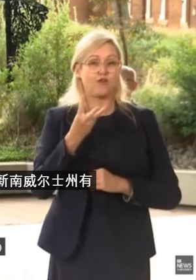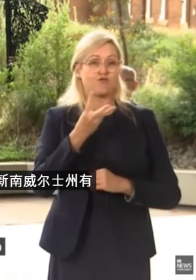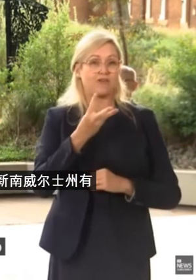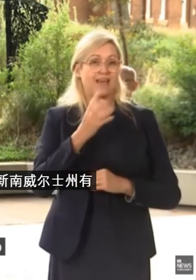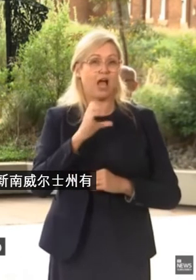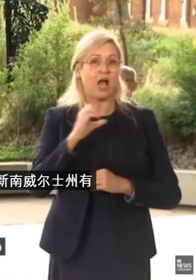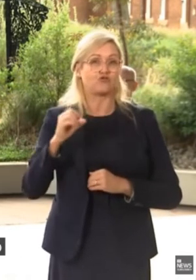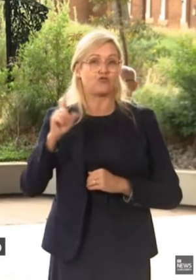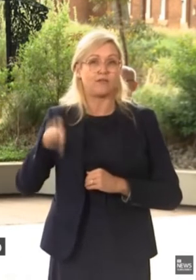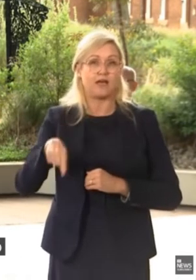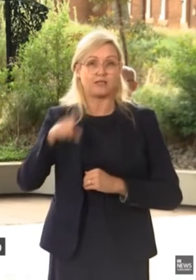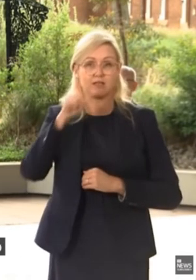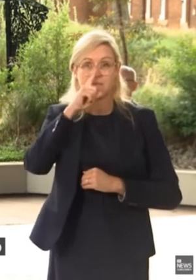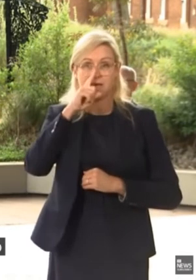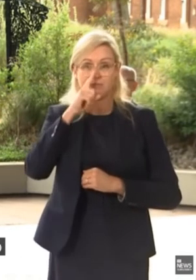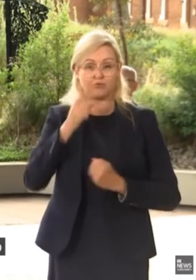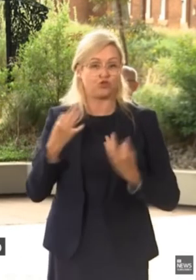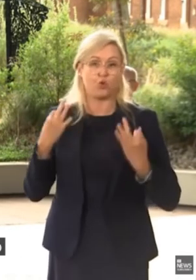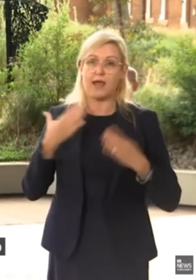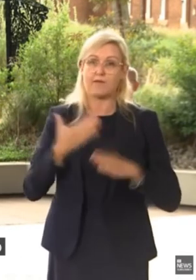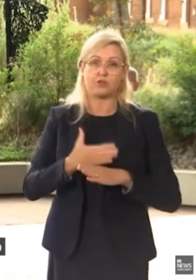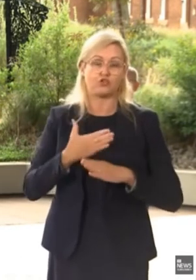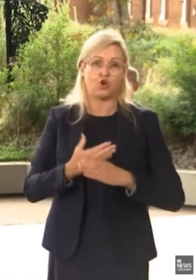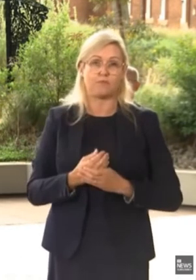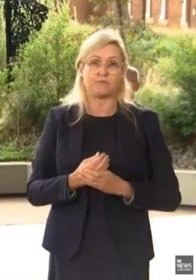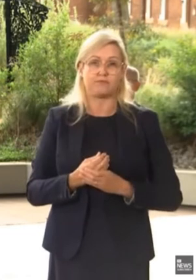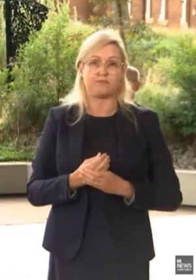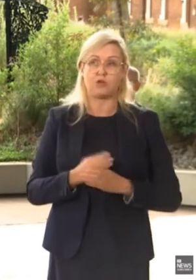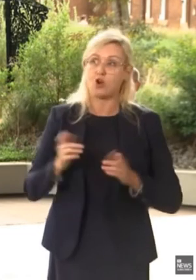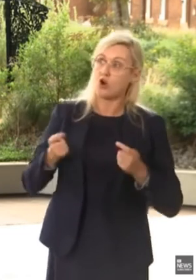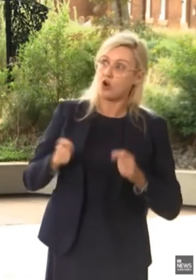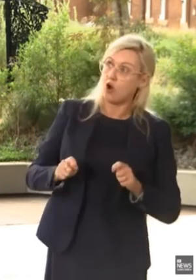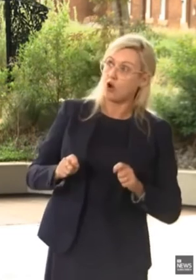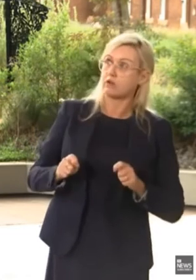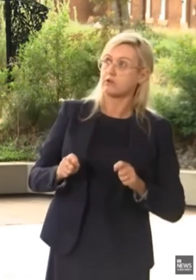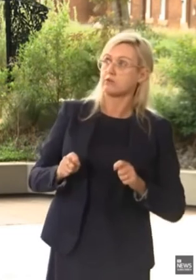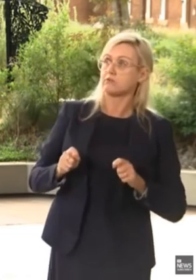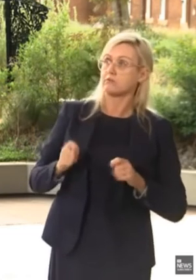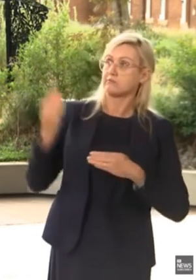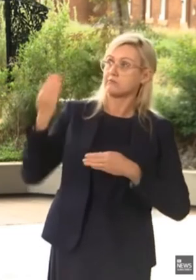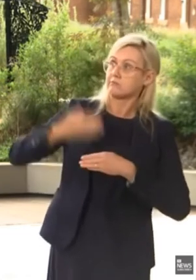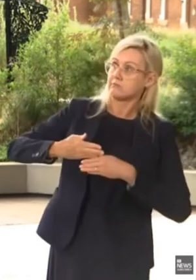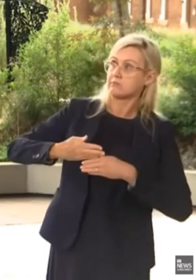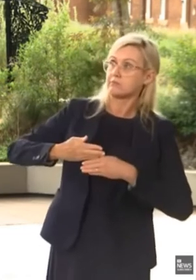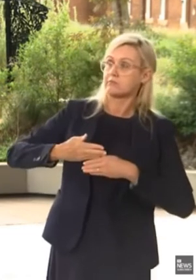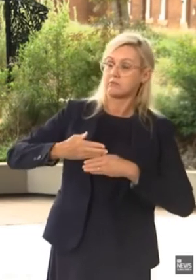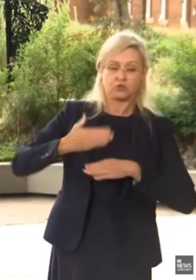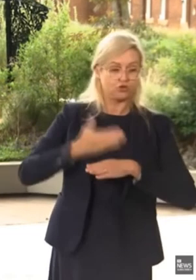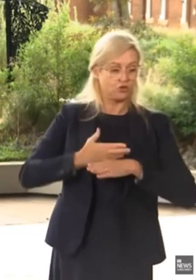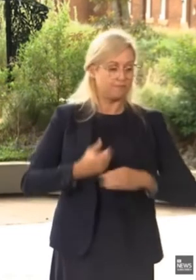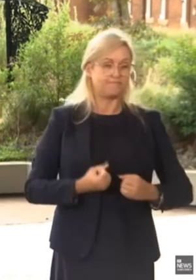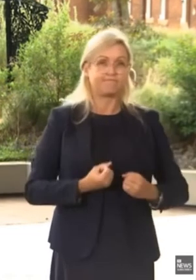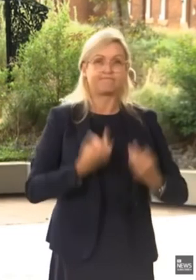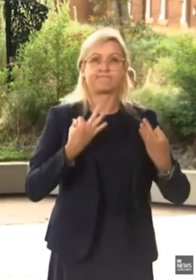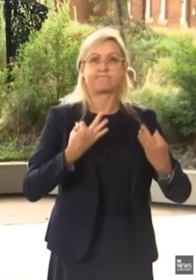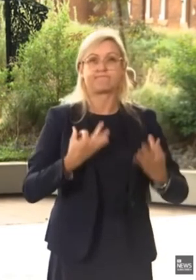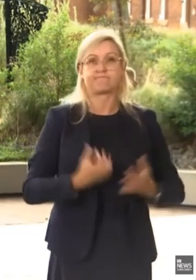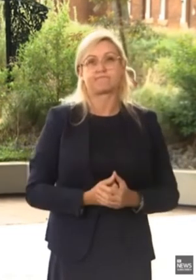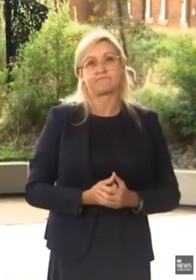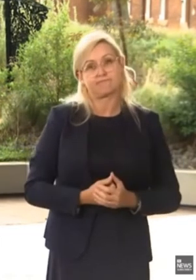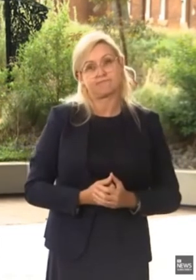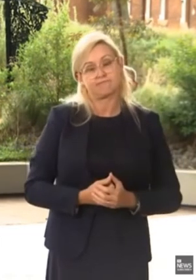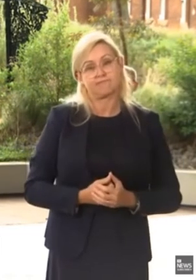people lose their job in New South Wales. The decisions that governments make have